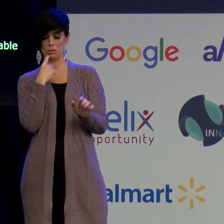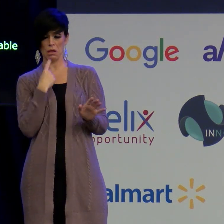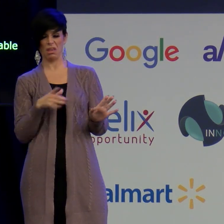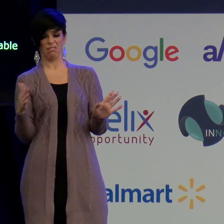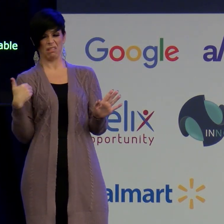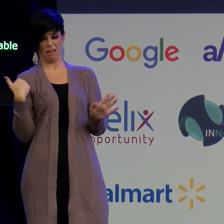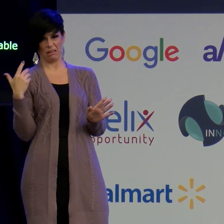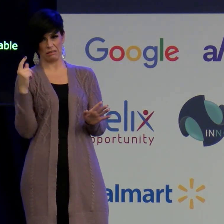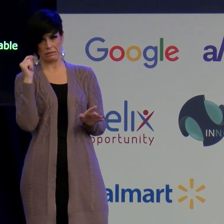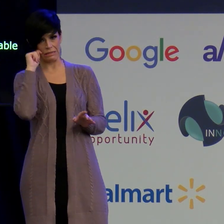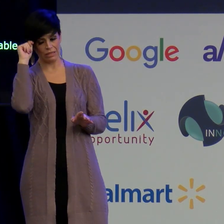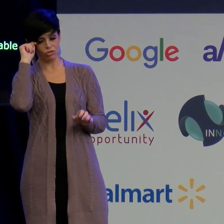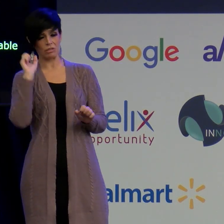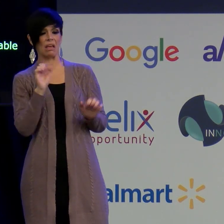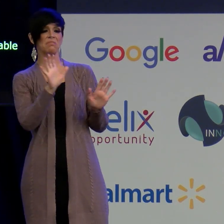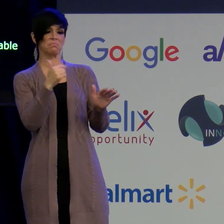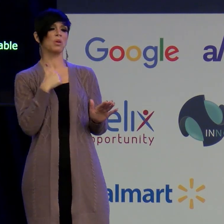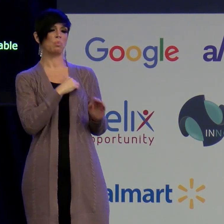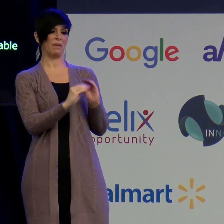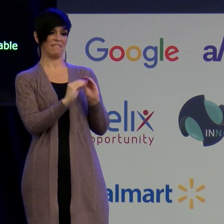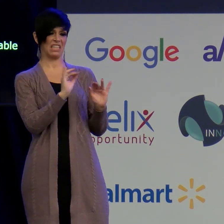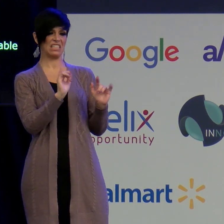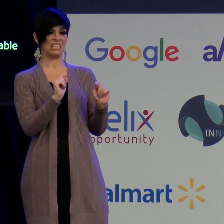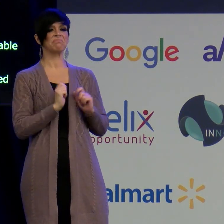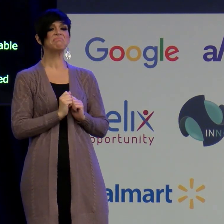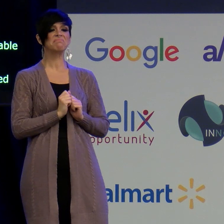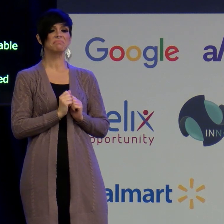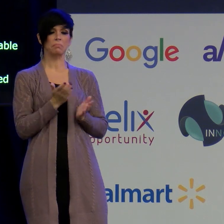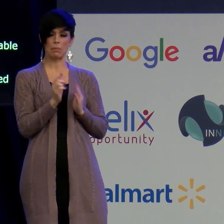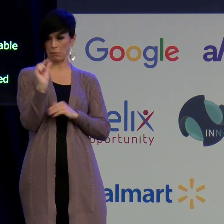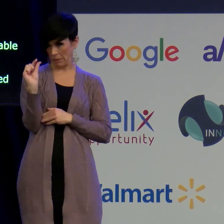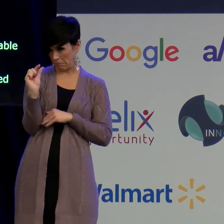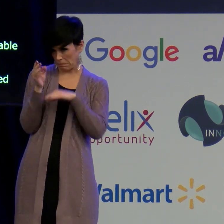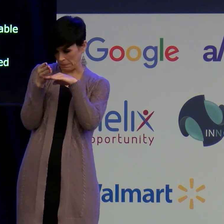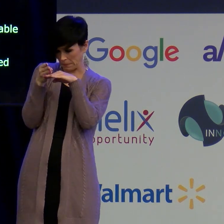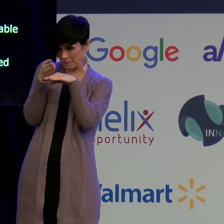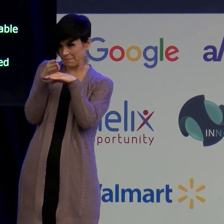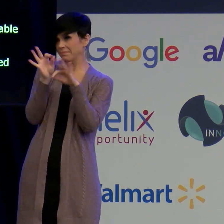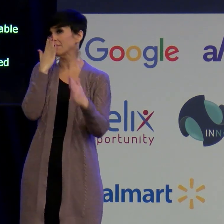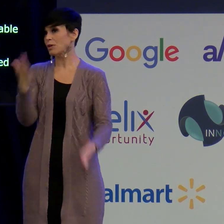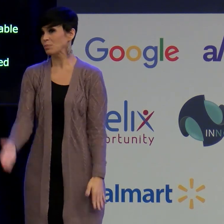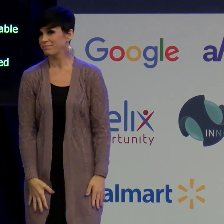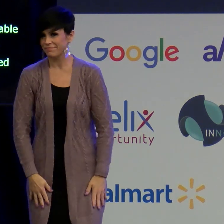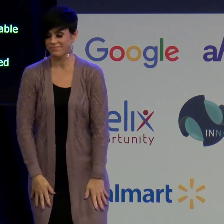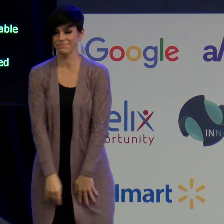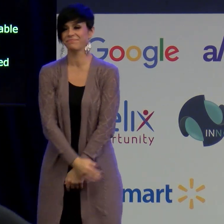We fixed it. Maybe a little bit. Thank you.